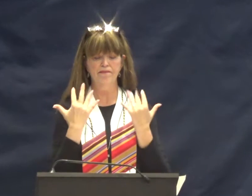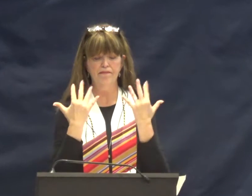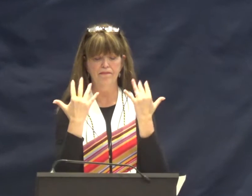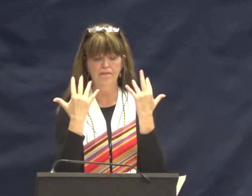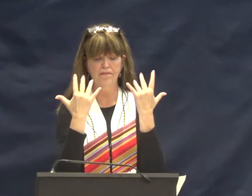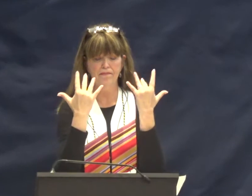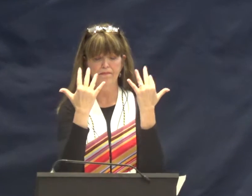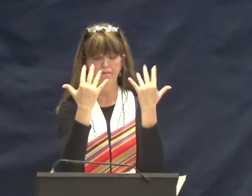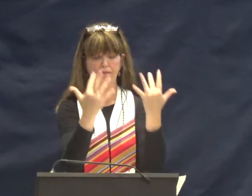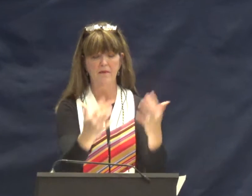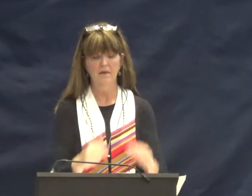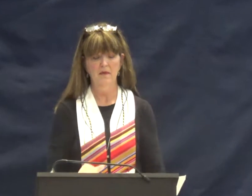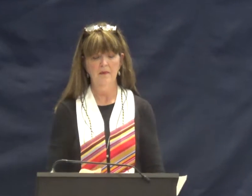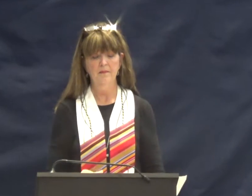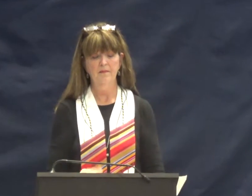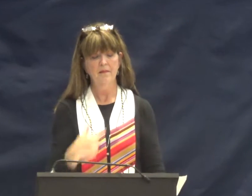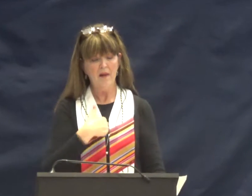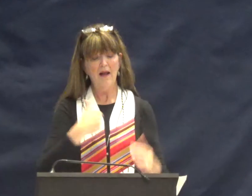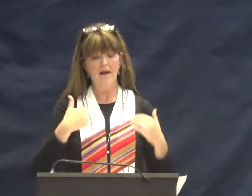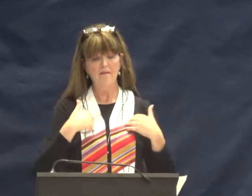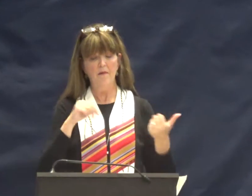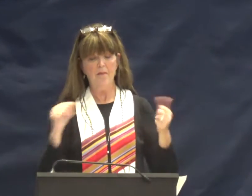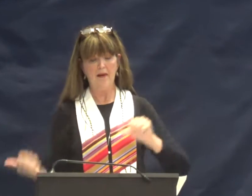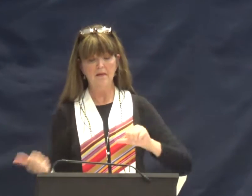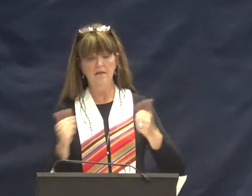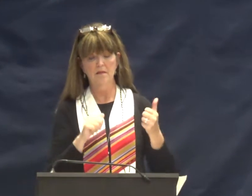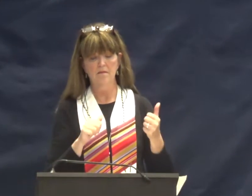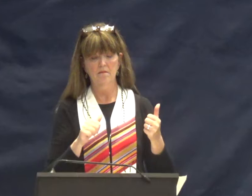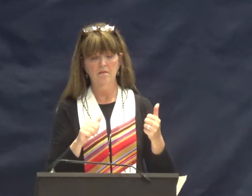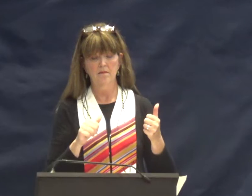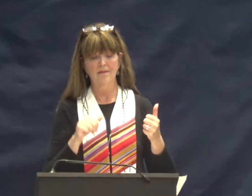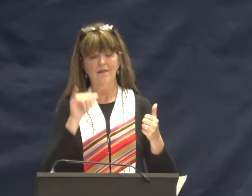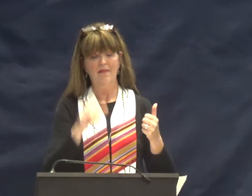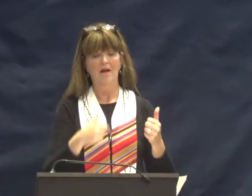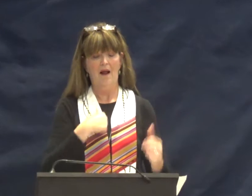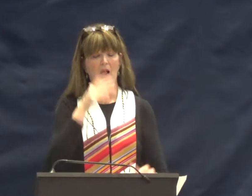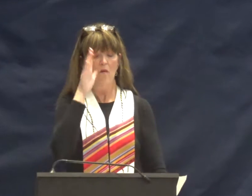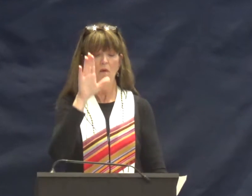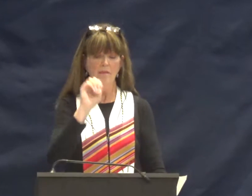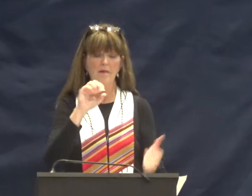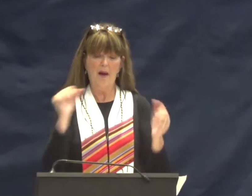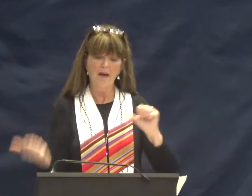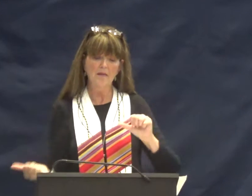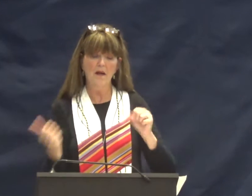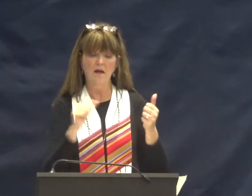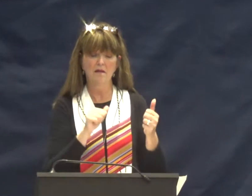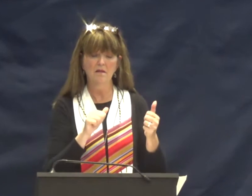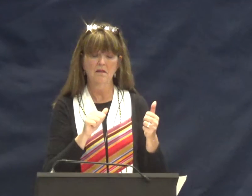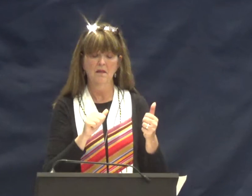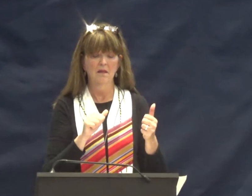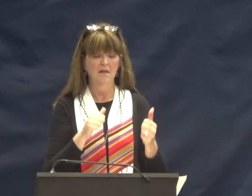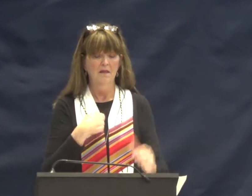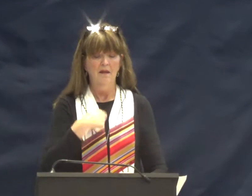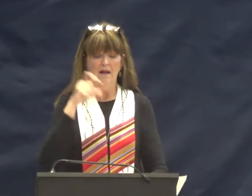and how I wish it were already ablaze. I have a baptism with which to be